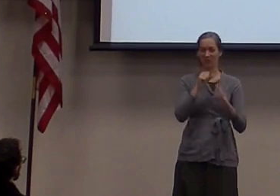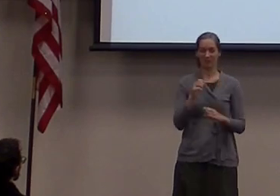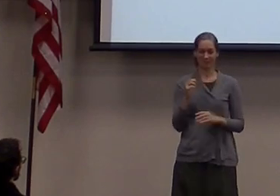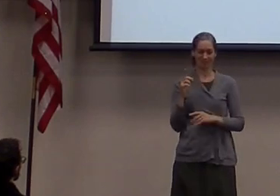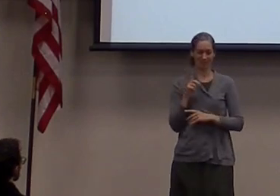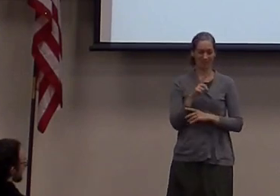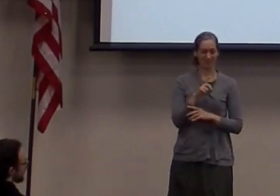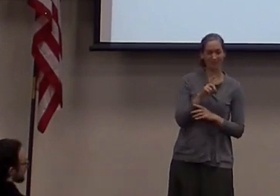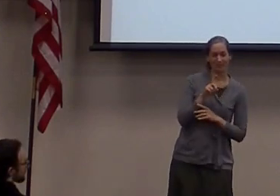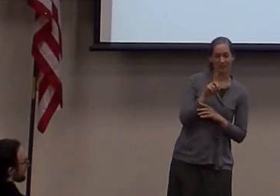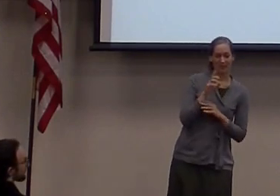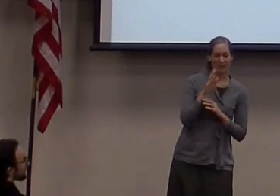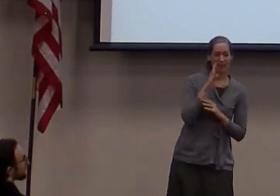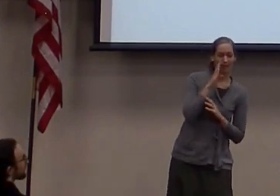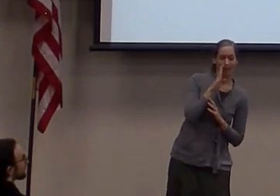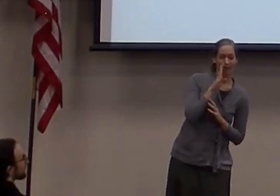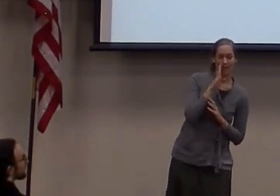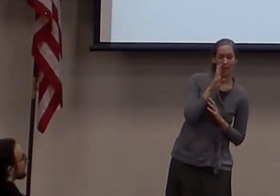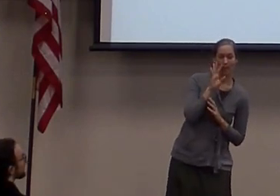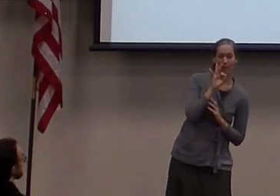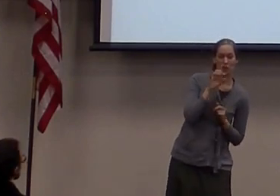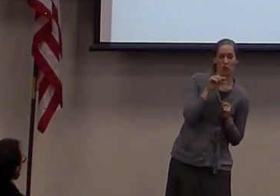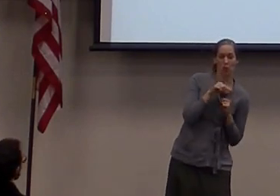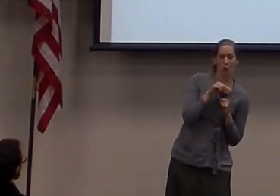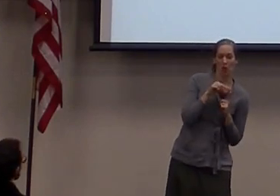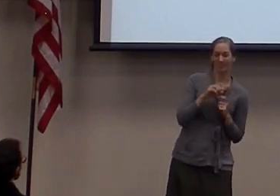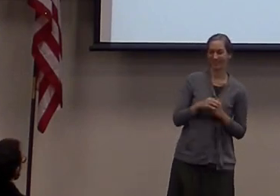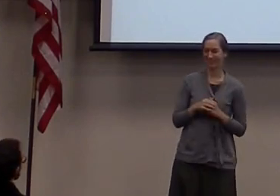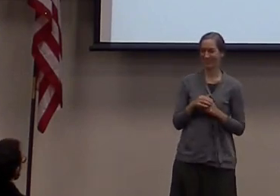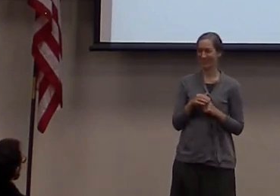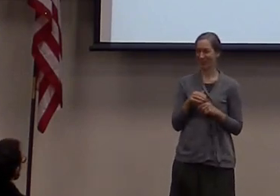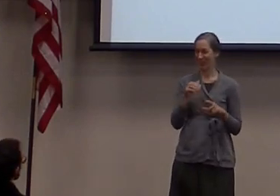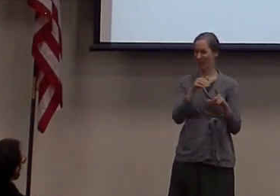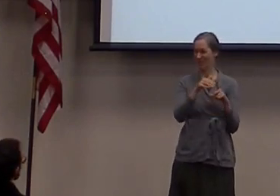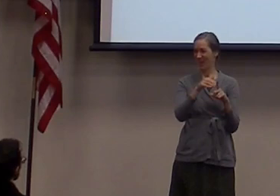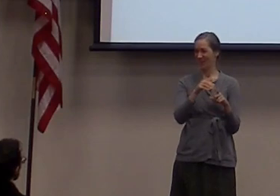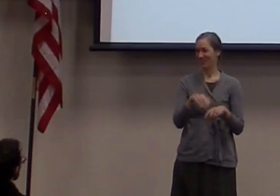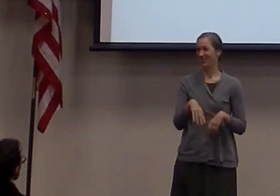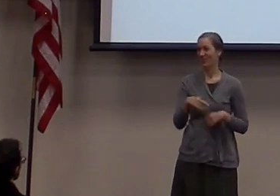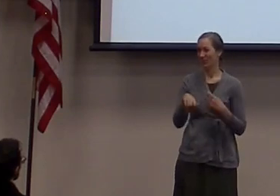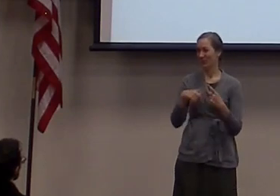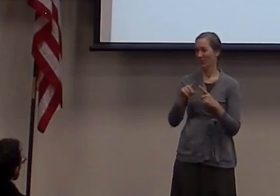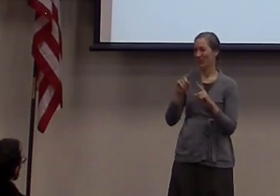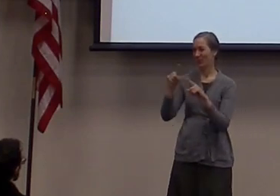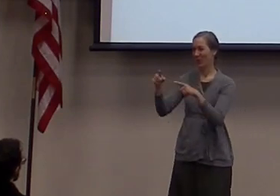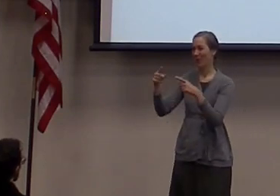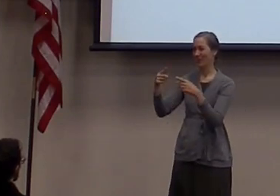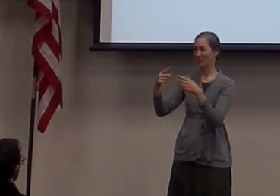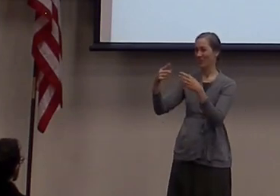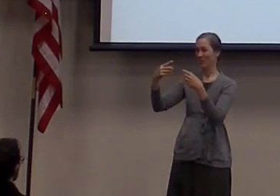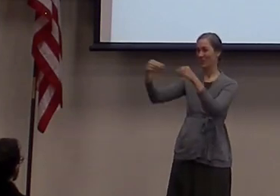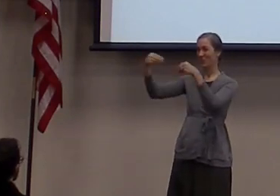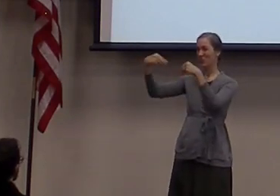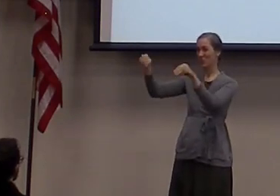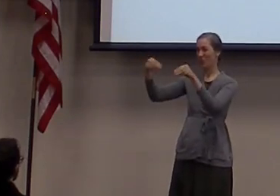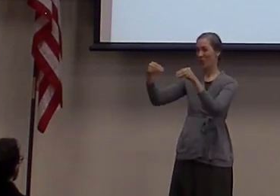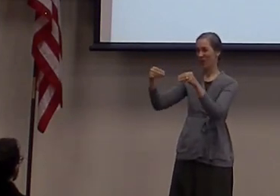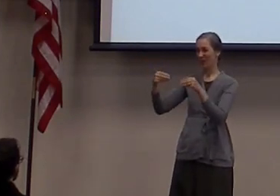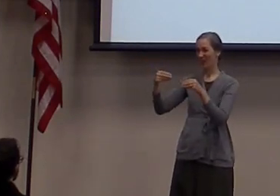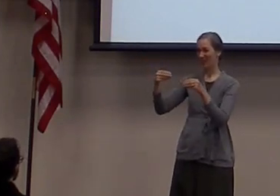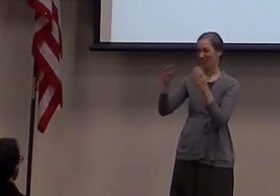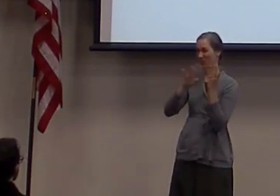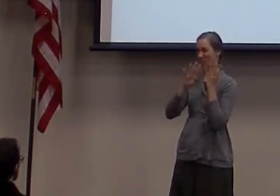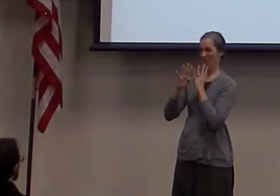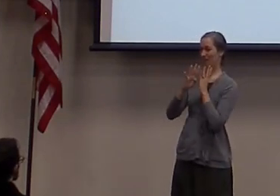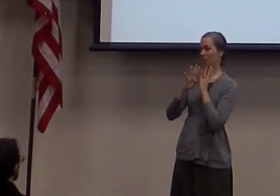Because that's really what it's about. When you are going and you're going through the store and someone ahead of you is looking for change and realizes they don't